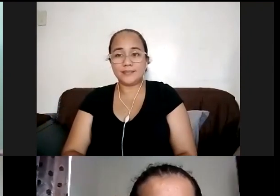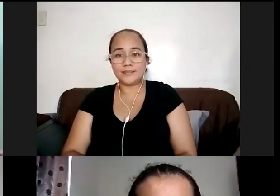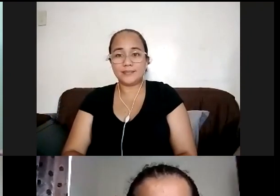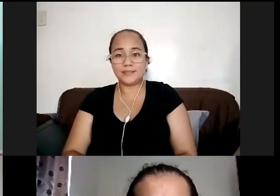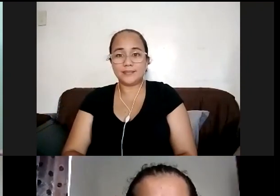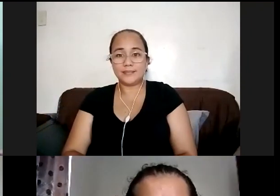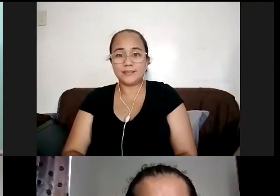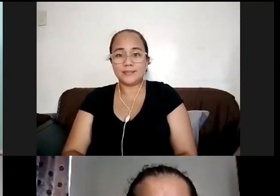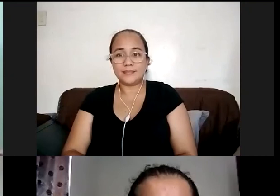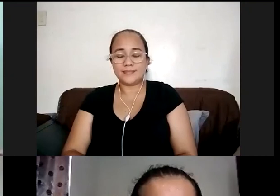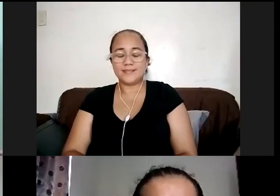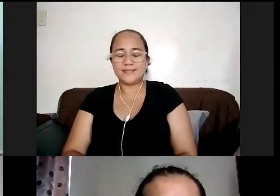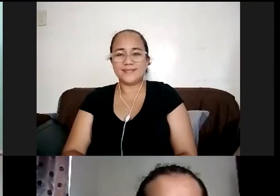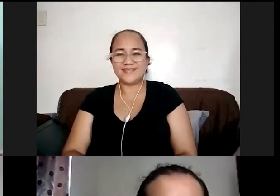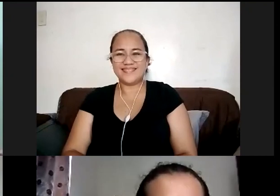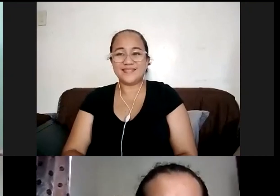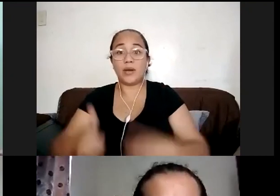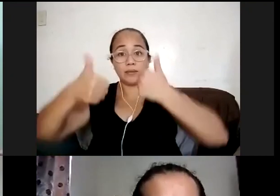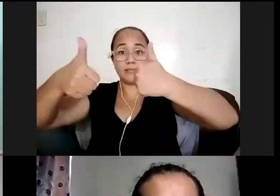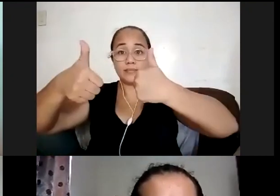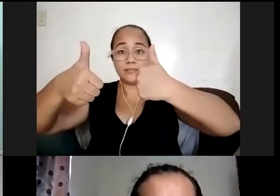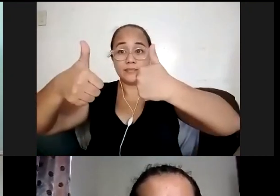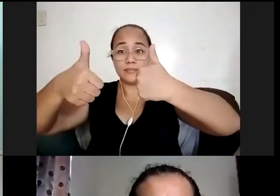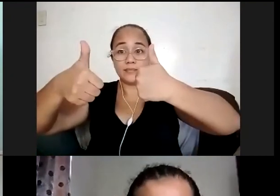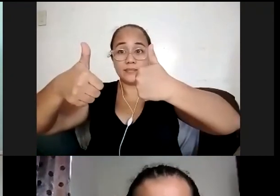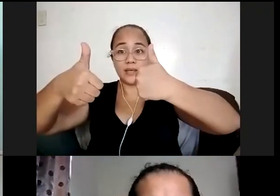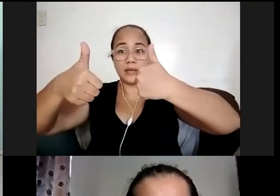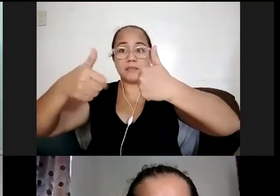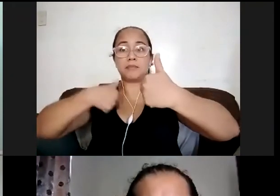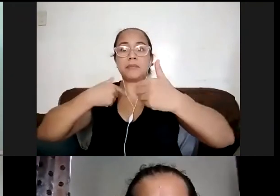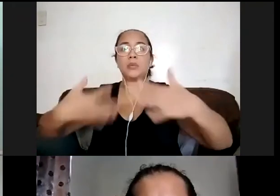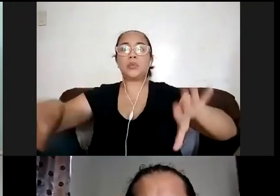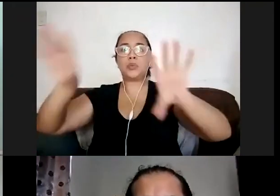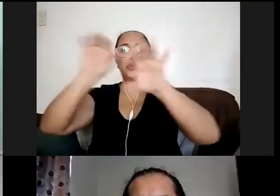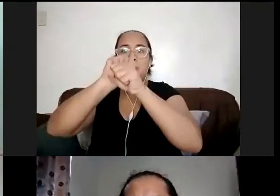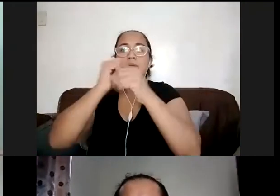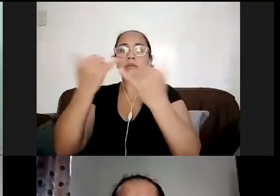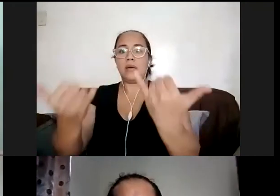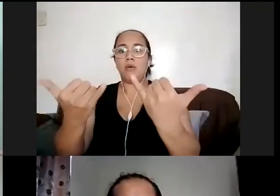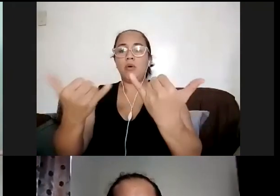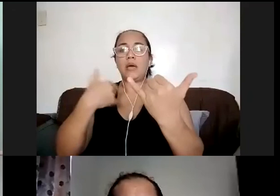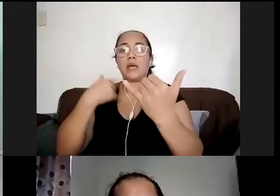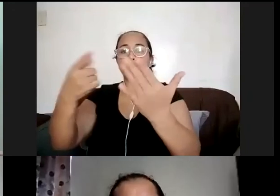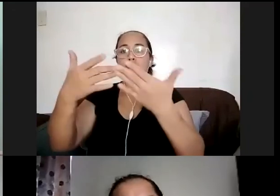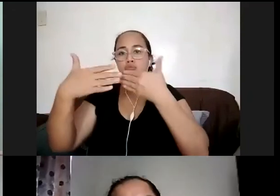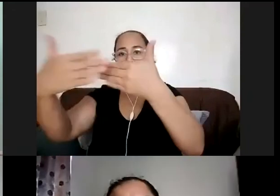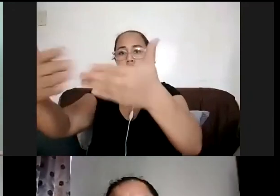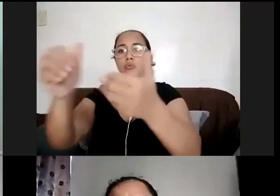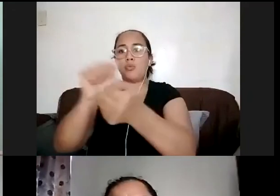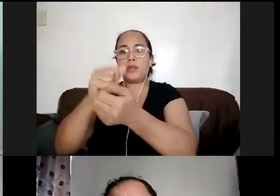Thumbs up, sir. Okay, all right. I'm going to close with you today then, and you can continue with the